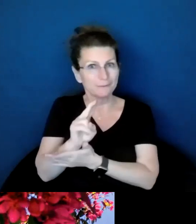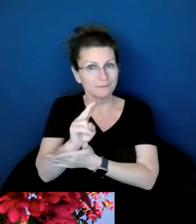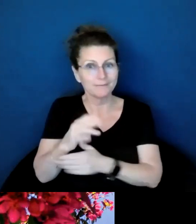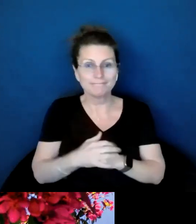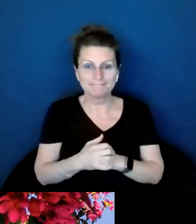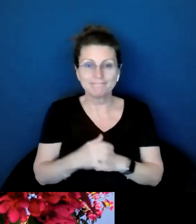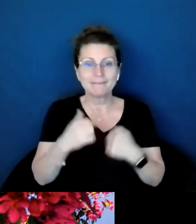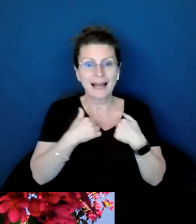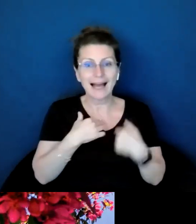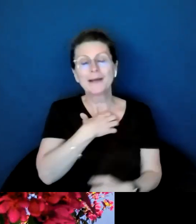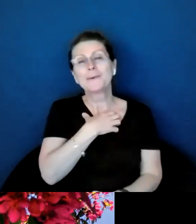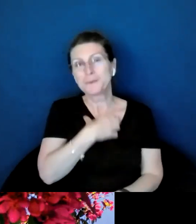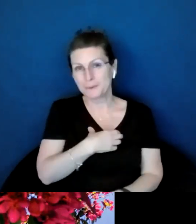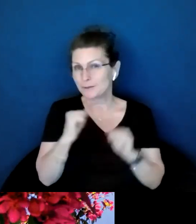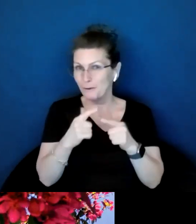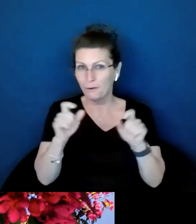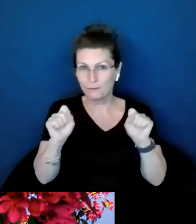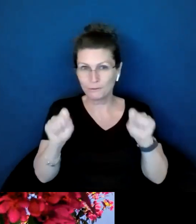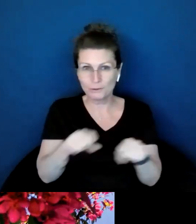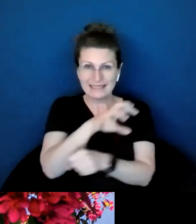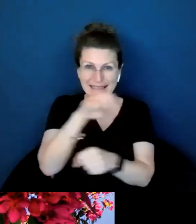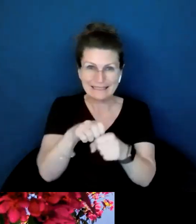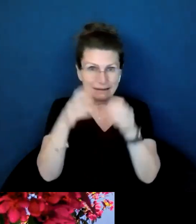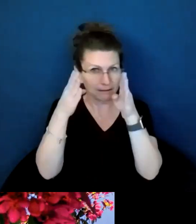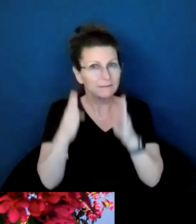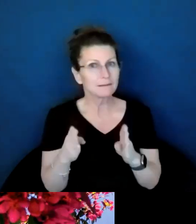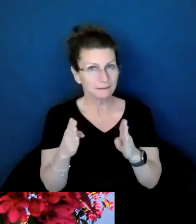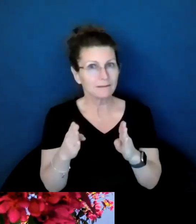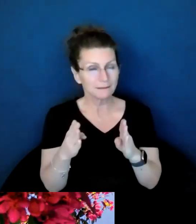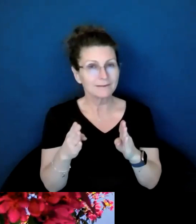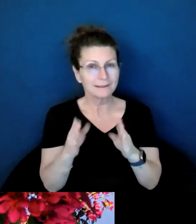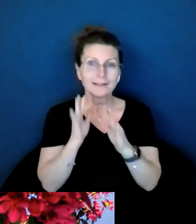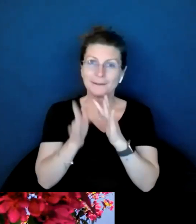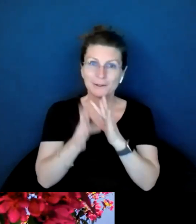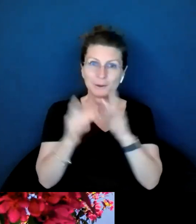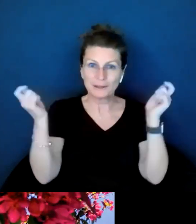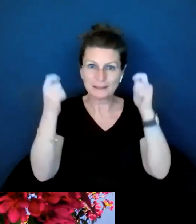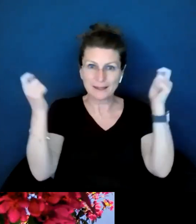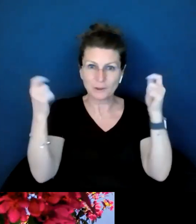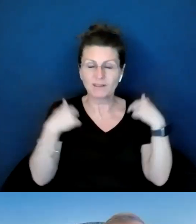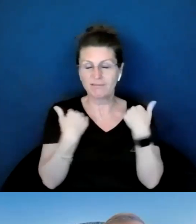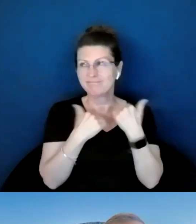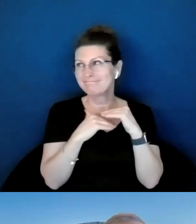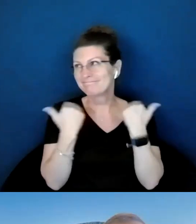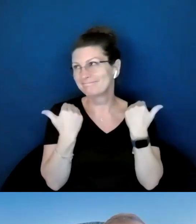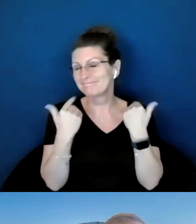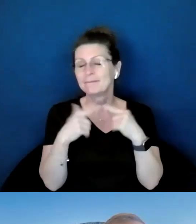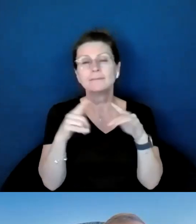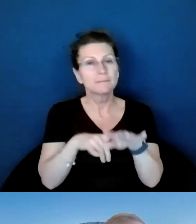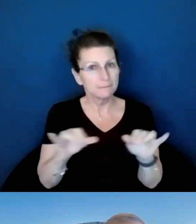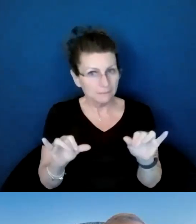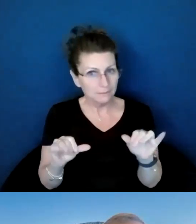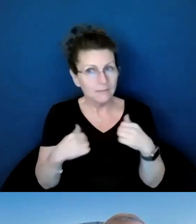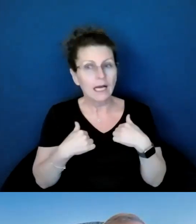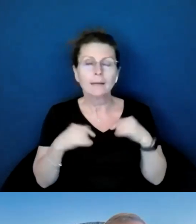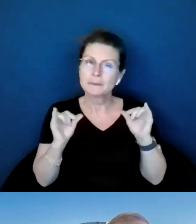wishing that we could be doing this in person. I think I'm done with the virtual celebrations. On the other hand, I'm grateful that